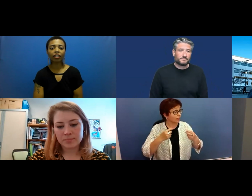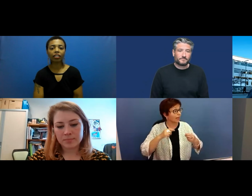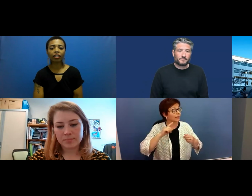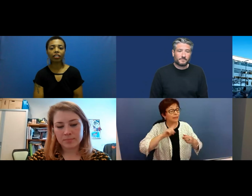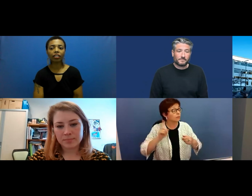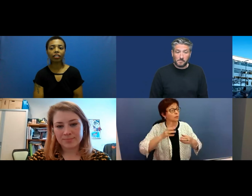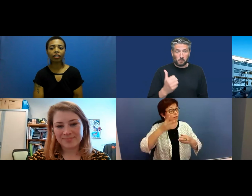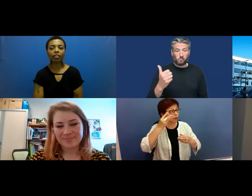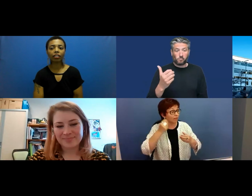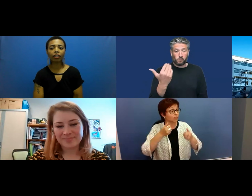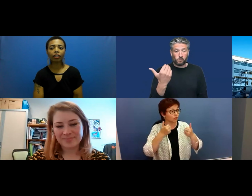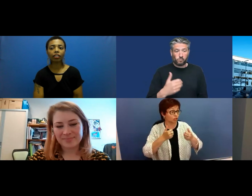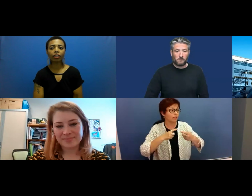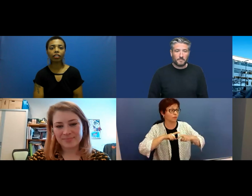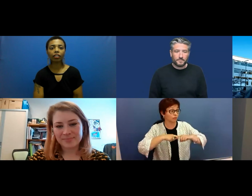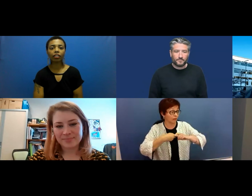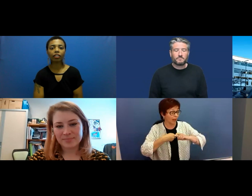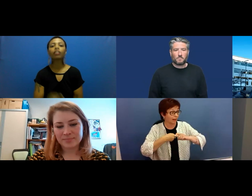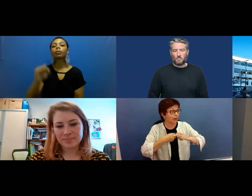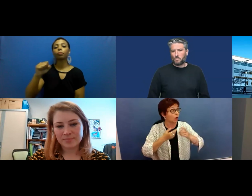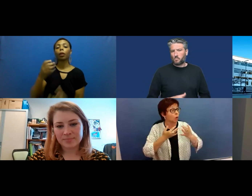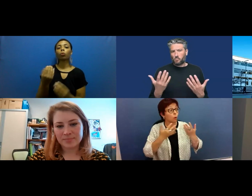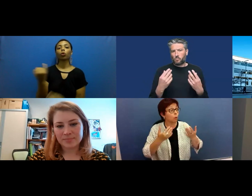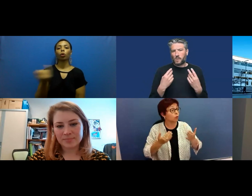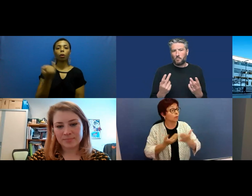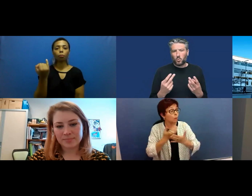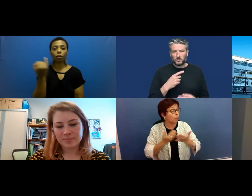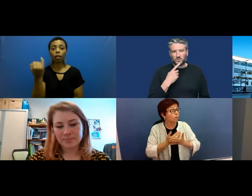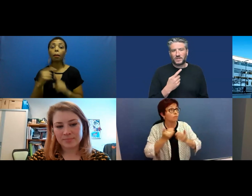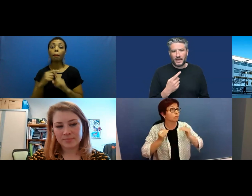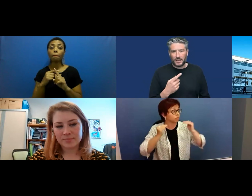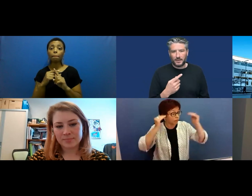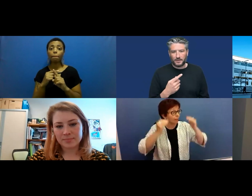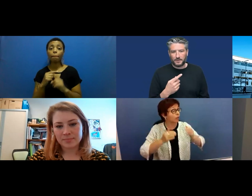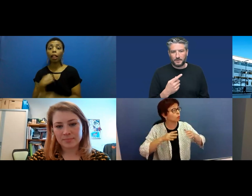Yes, please. It's very important that we don't forget